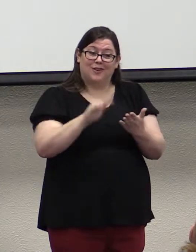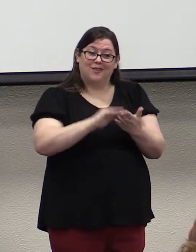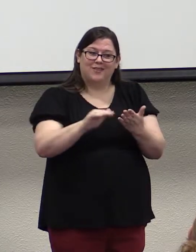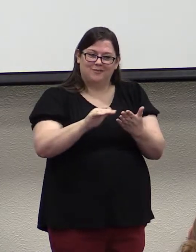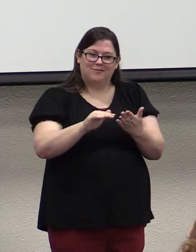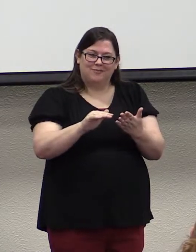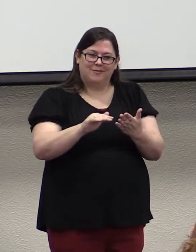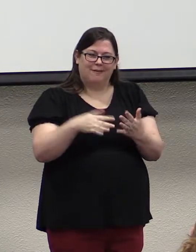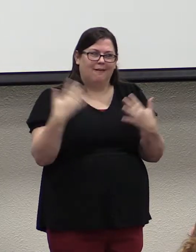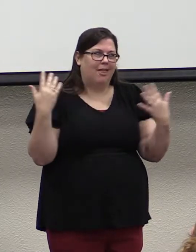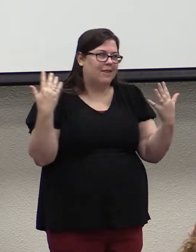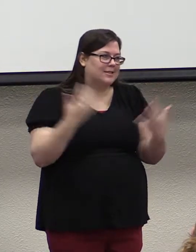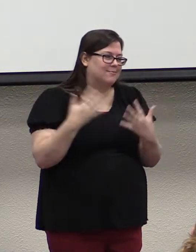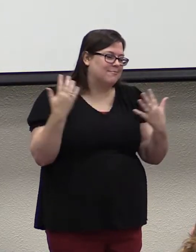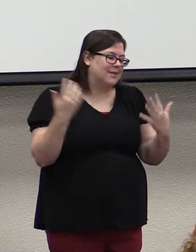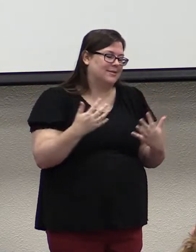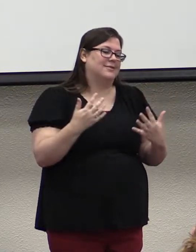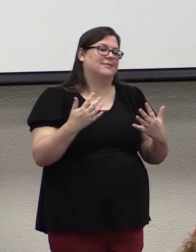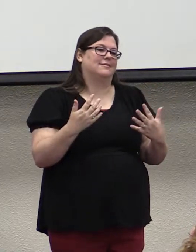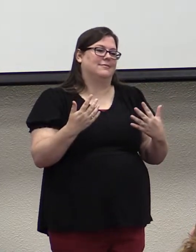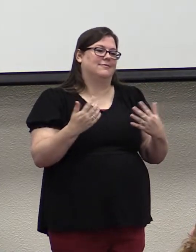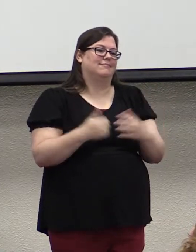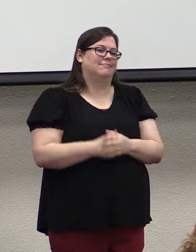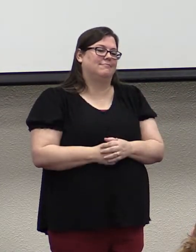It's amazing.